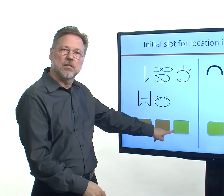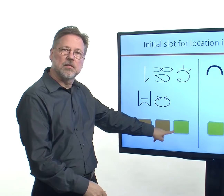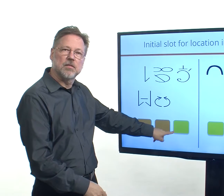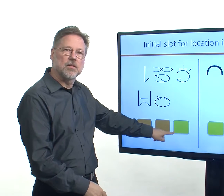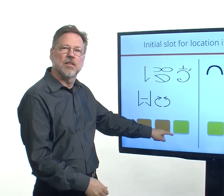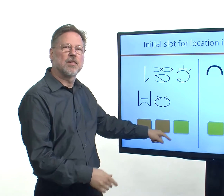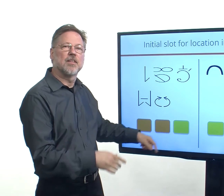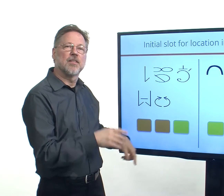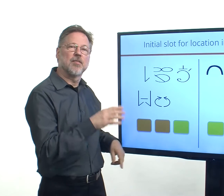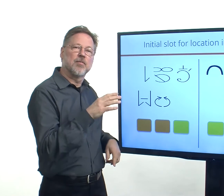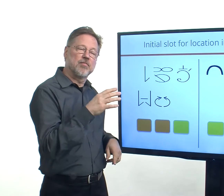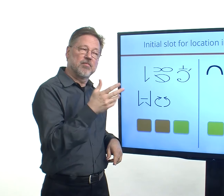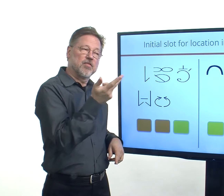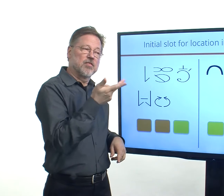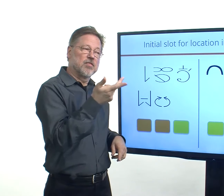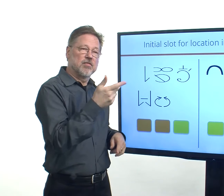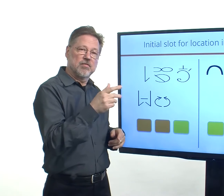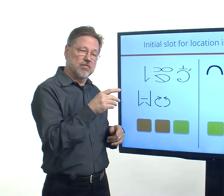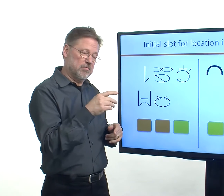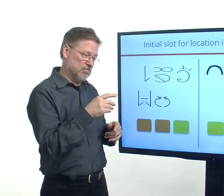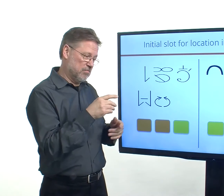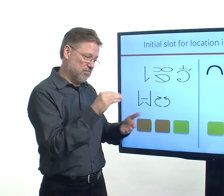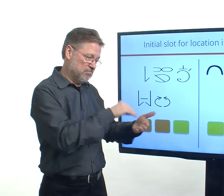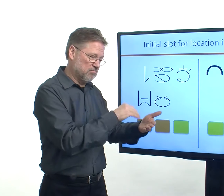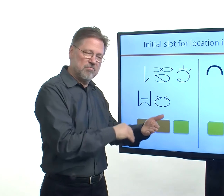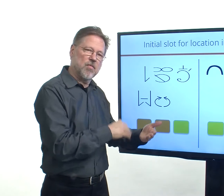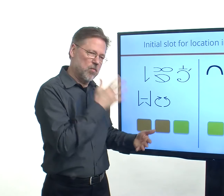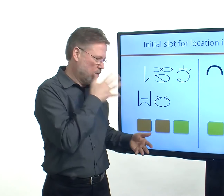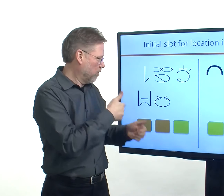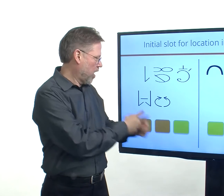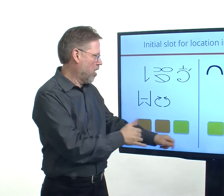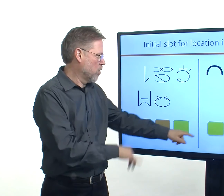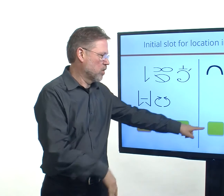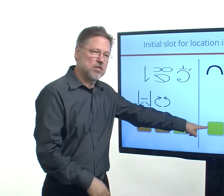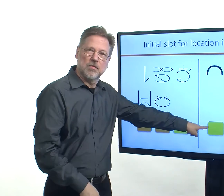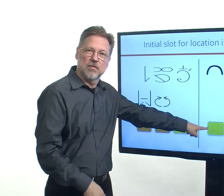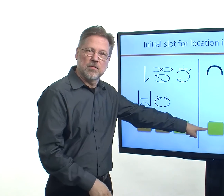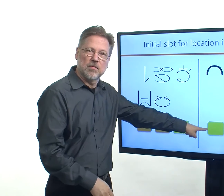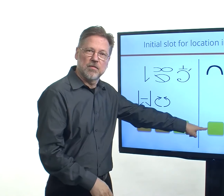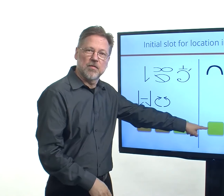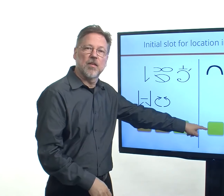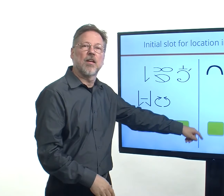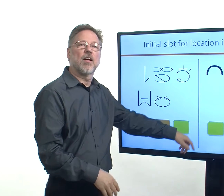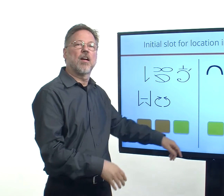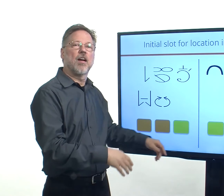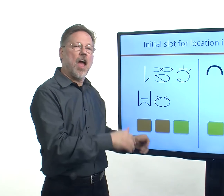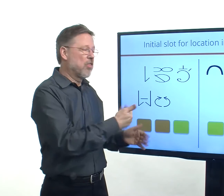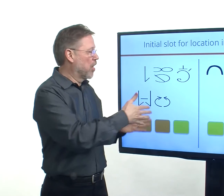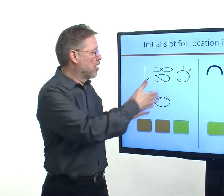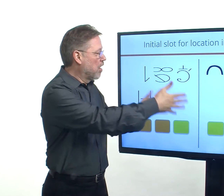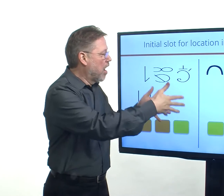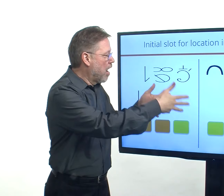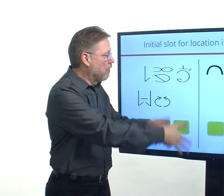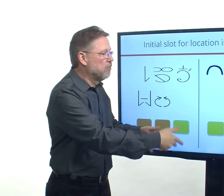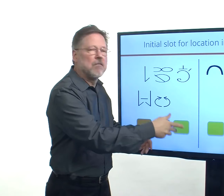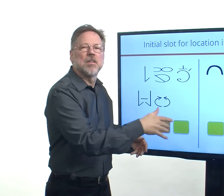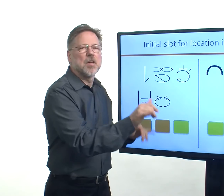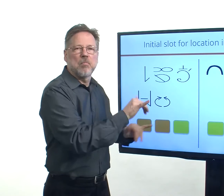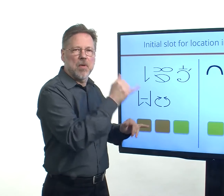the end. So the DASL team filled the initial slot with the location symbol. The